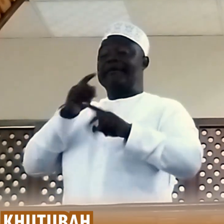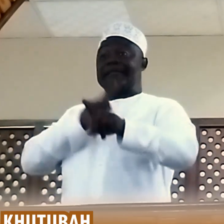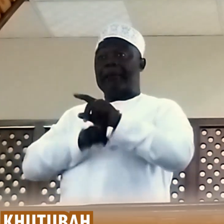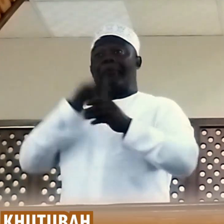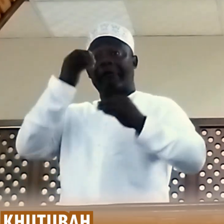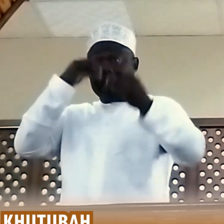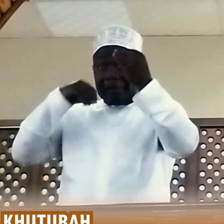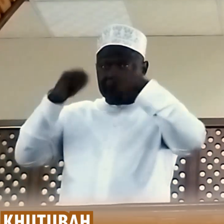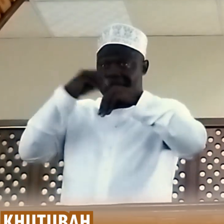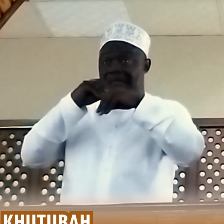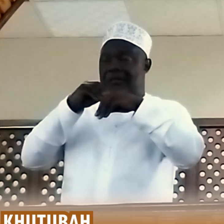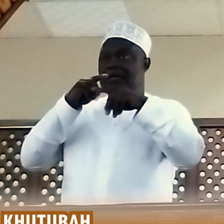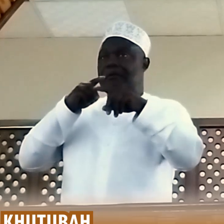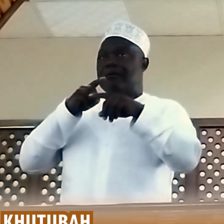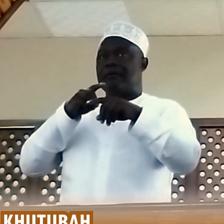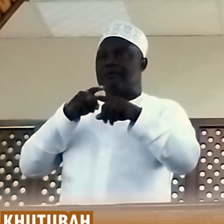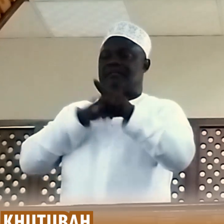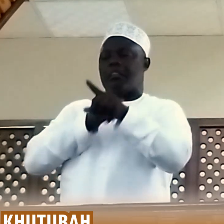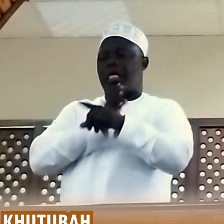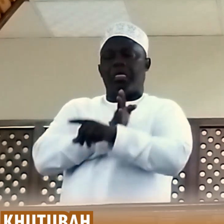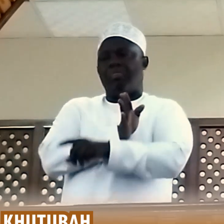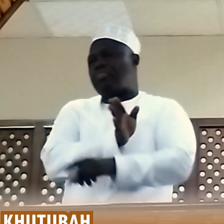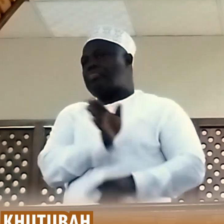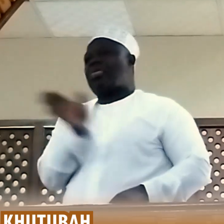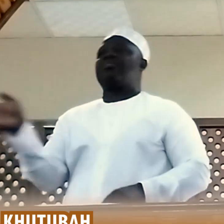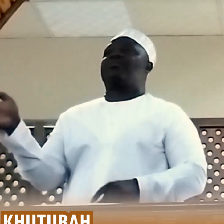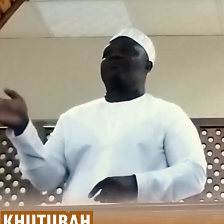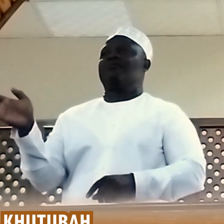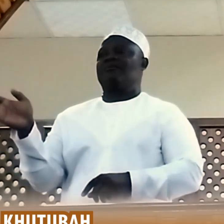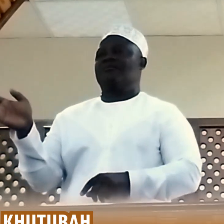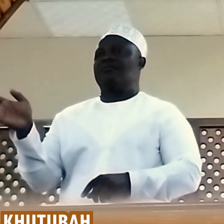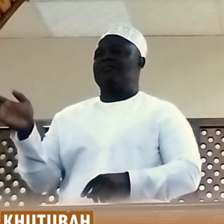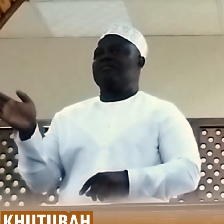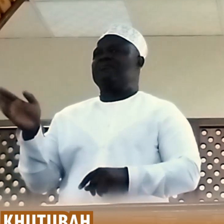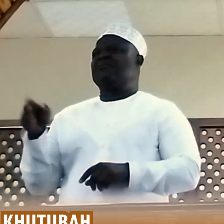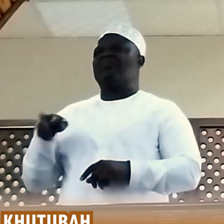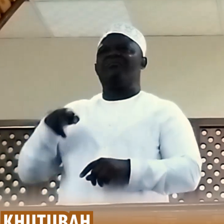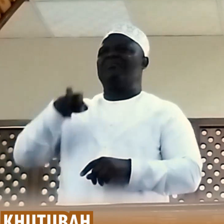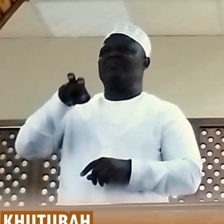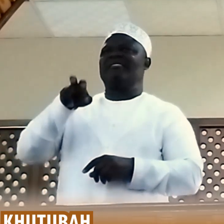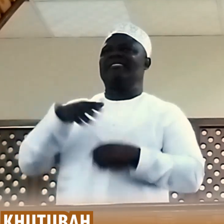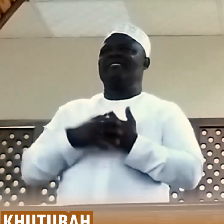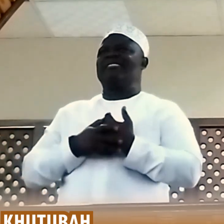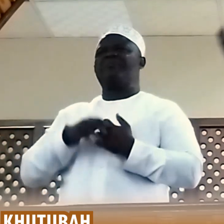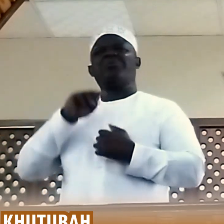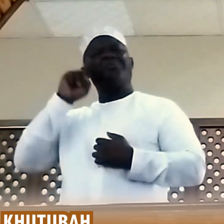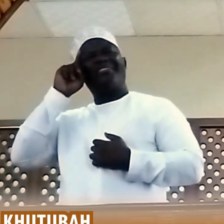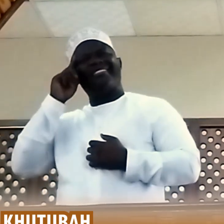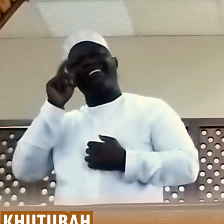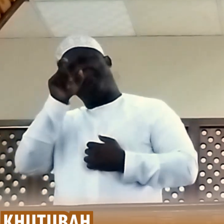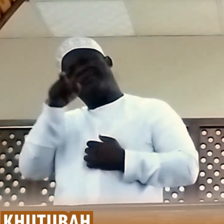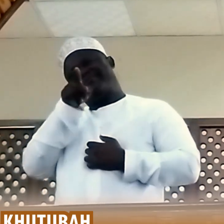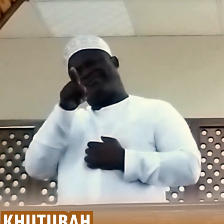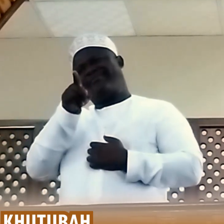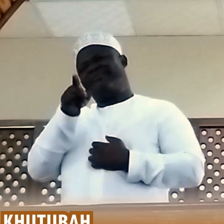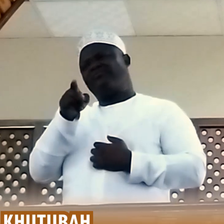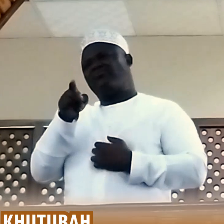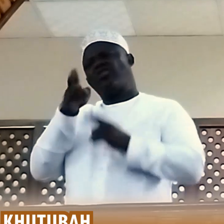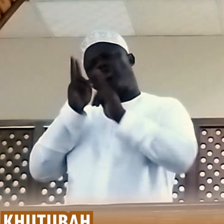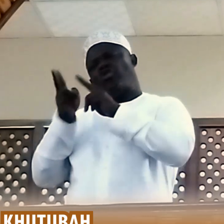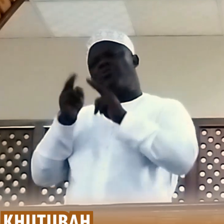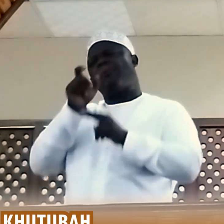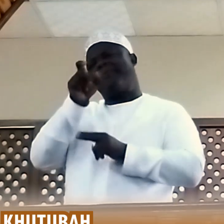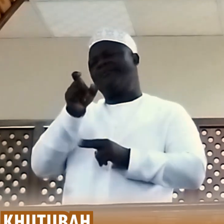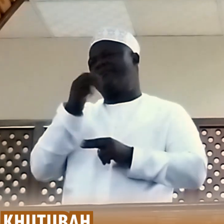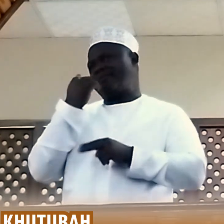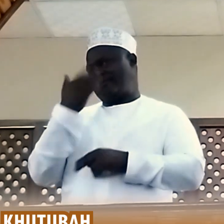enguzi ava ku origini ye n'abanga atambulanga ng'oyinza n'okulowooza nti si muntu wa bulijjo.